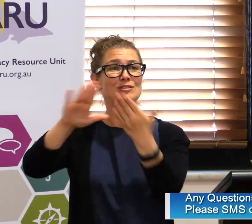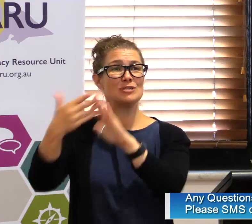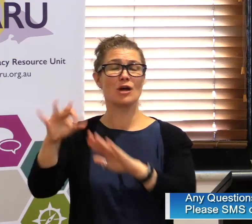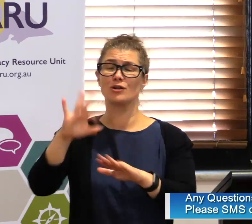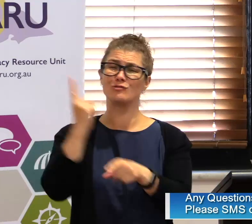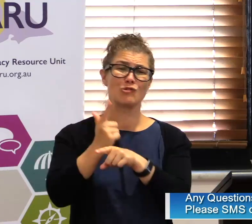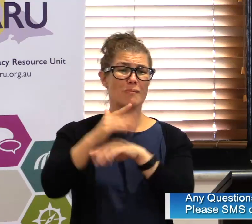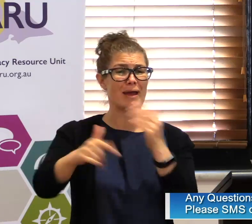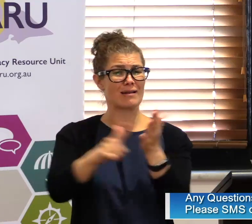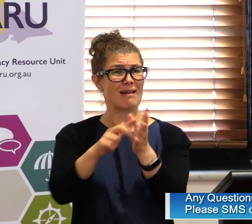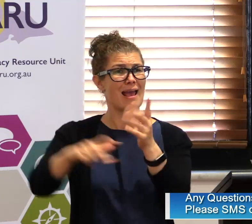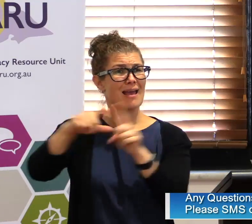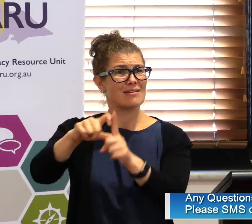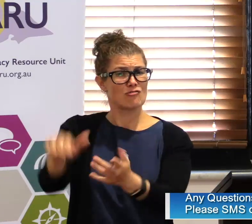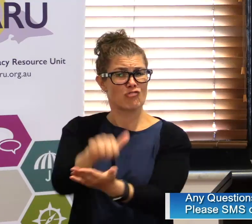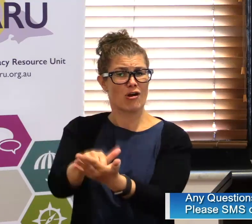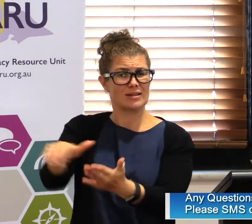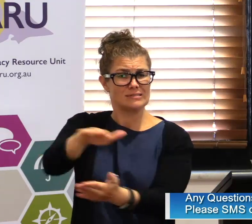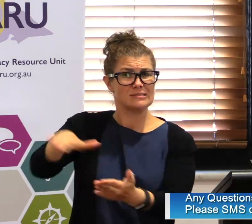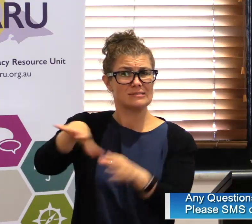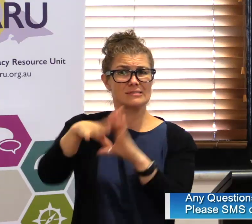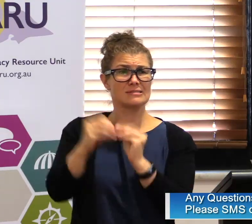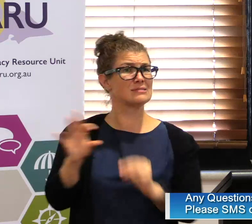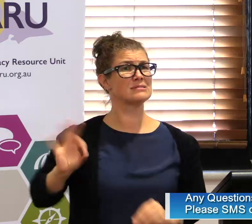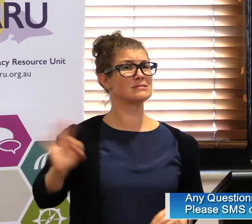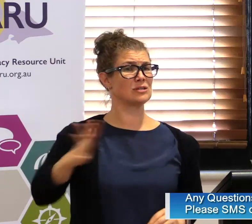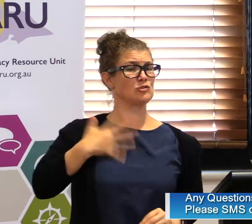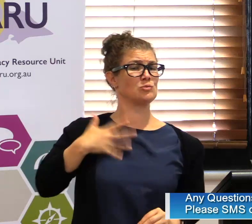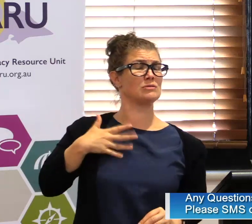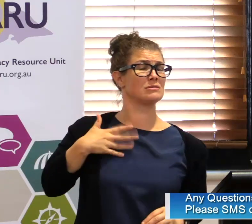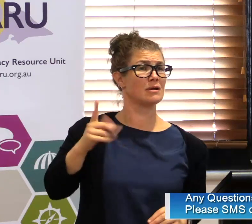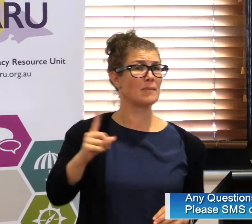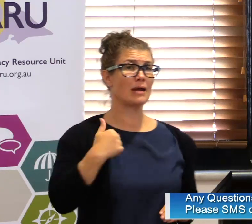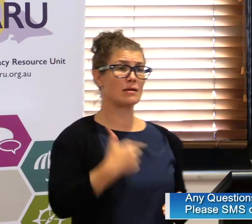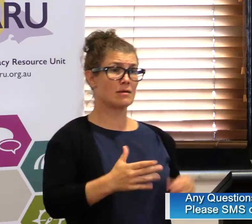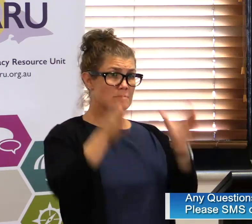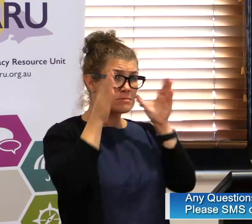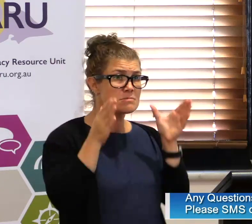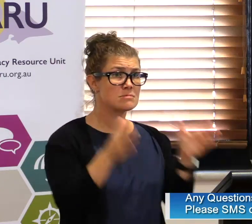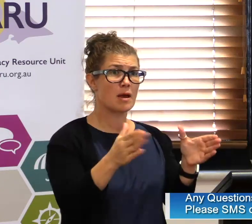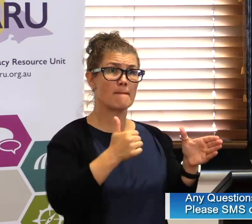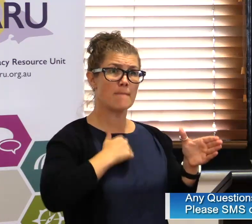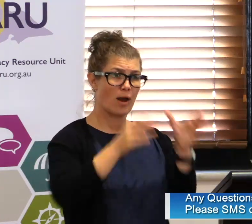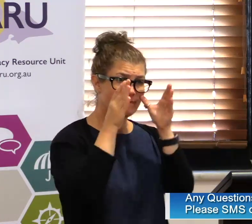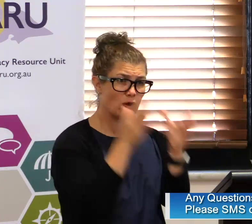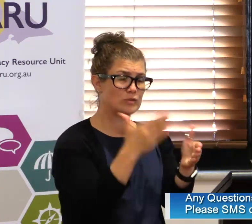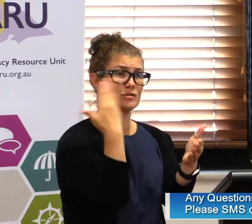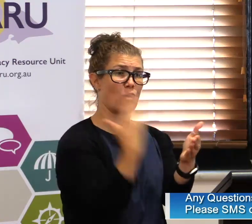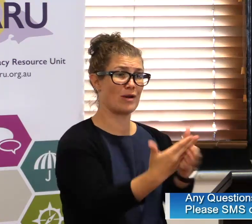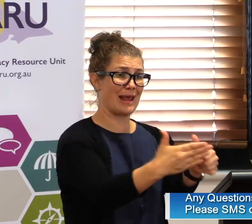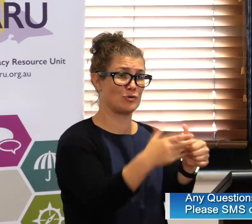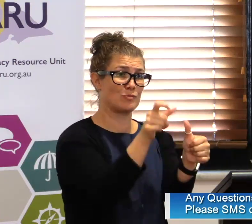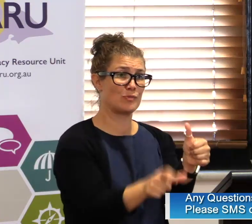want to talk about that kind of stuff. I talk about what is it like for an Aboriginal person with disability. That's my lane.